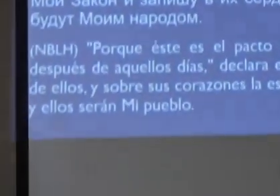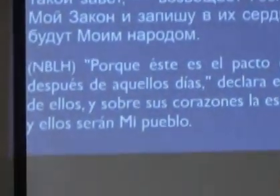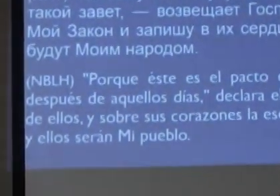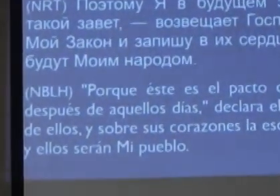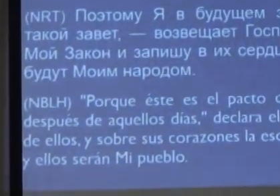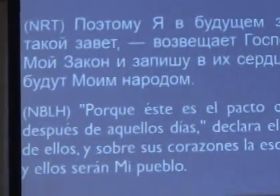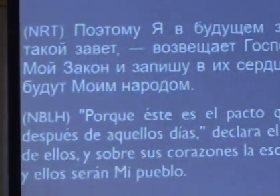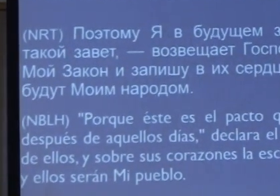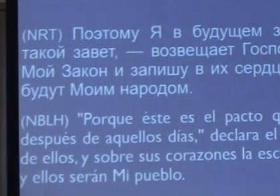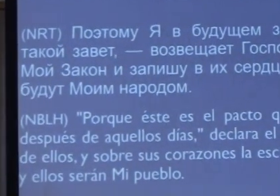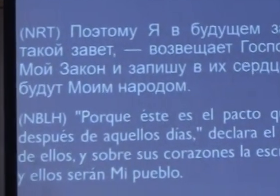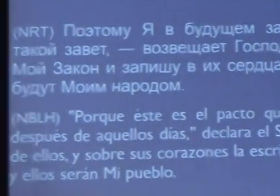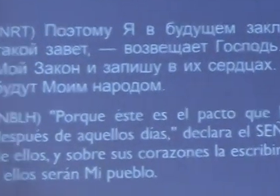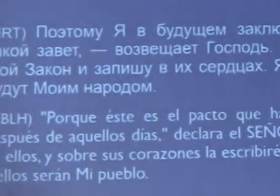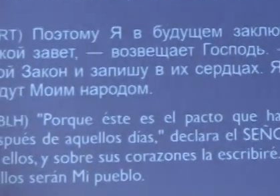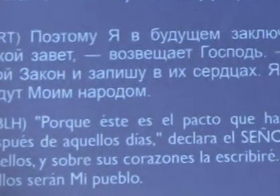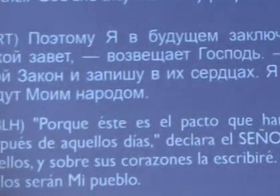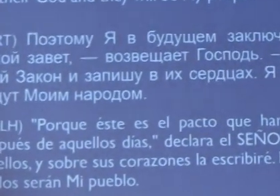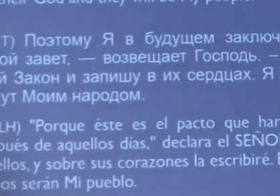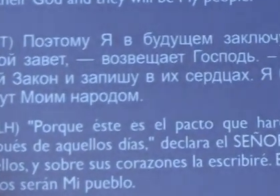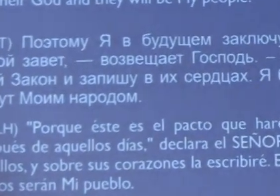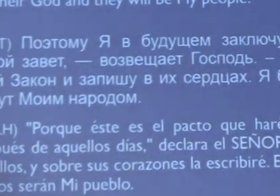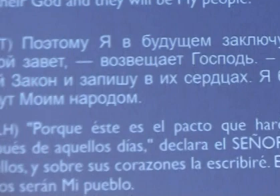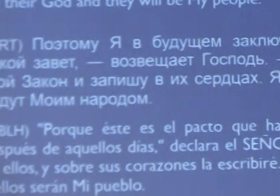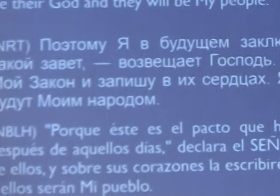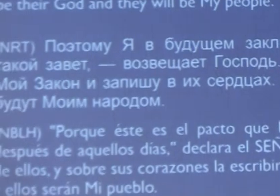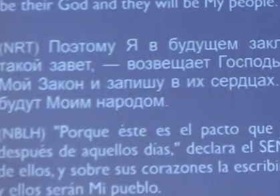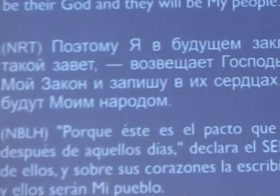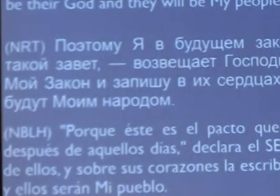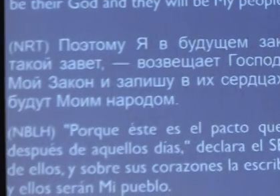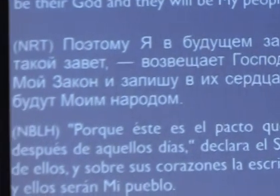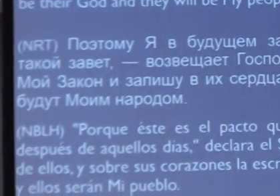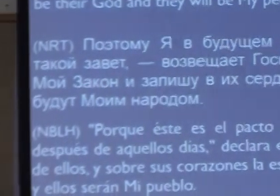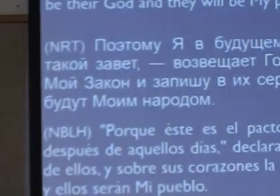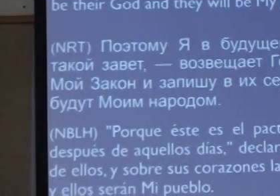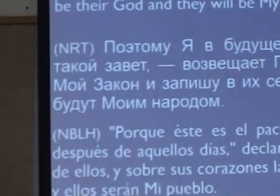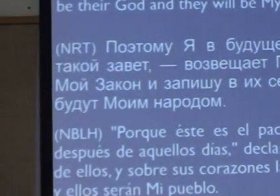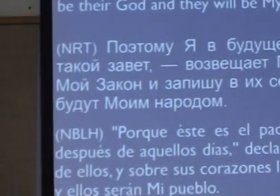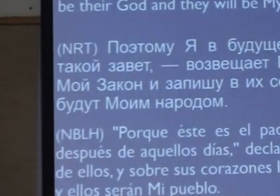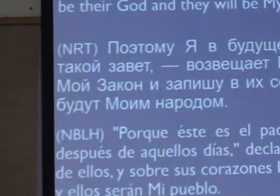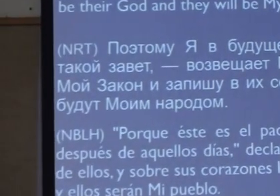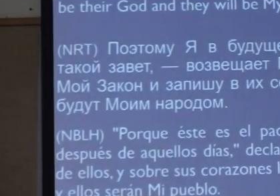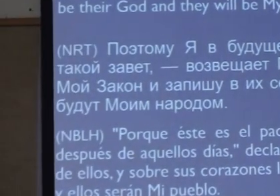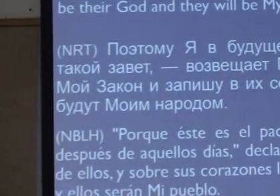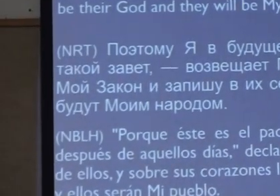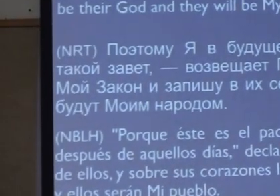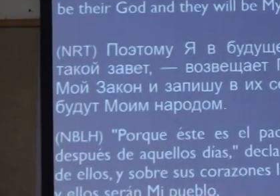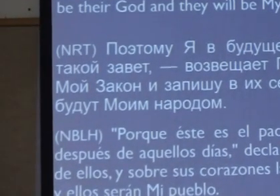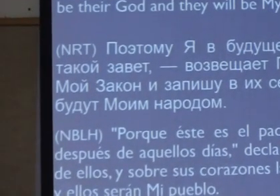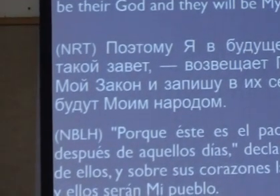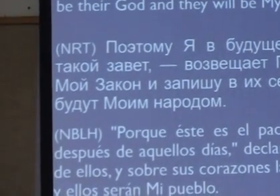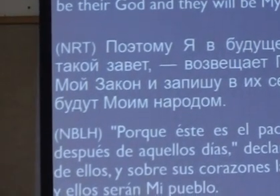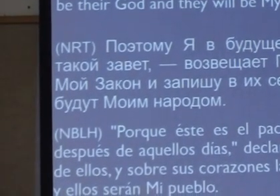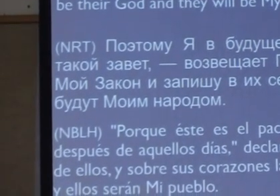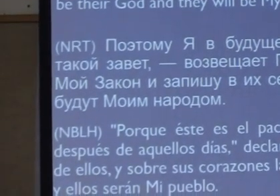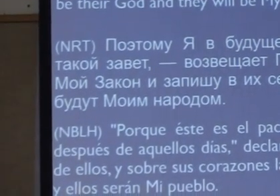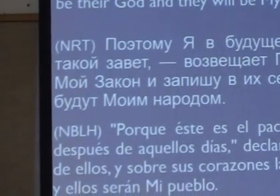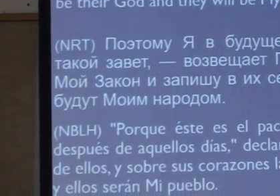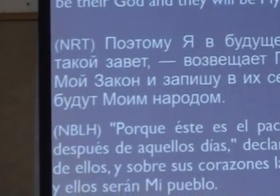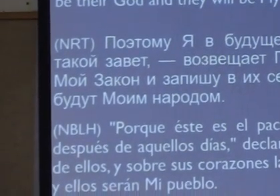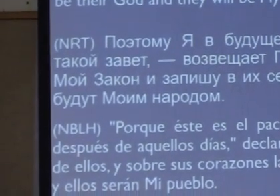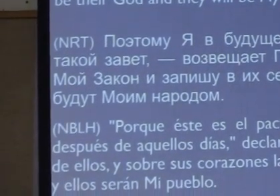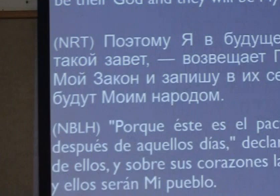31:33 says, "This is the covenant I will make with the house of Israel after those days. It is a declaration of